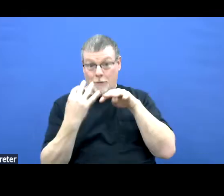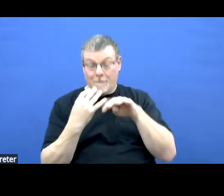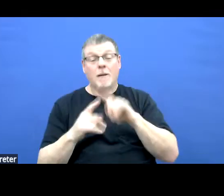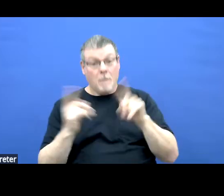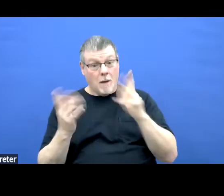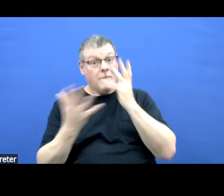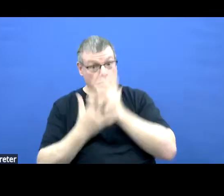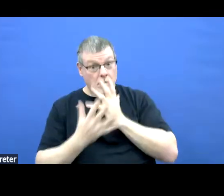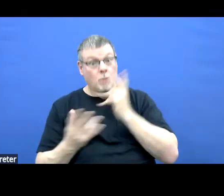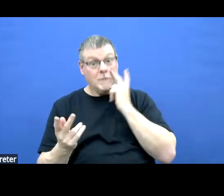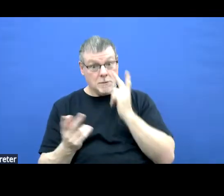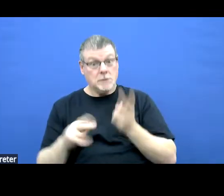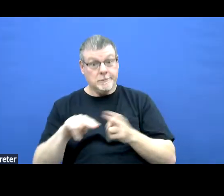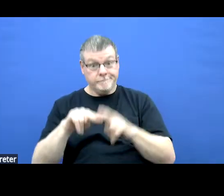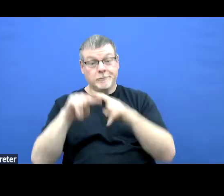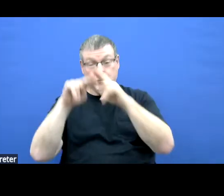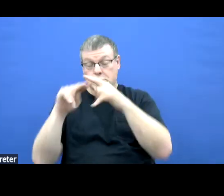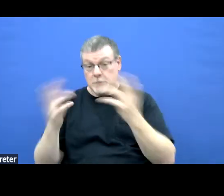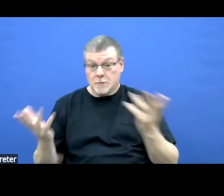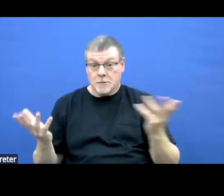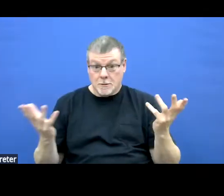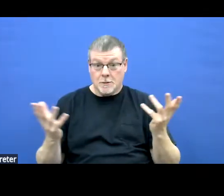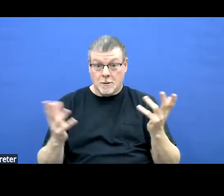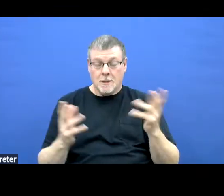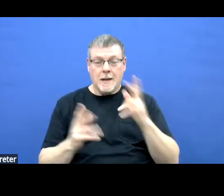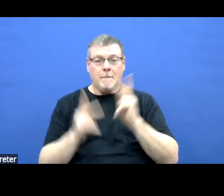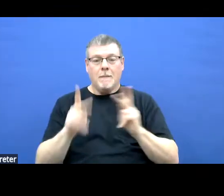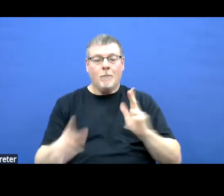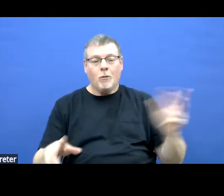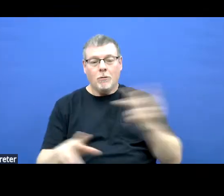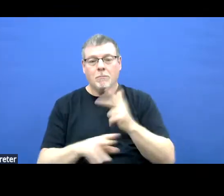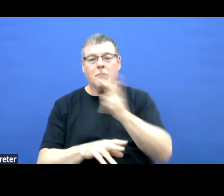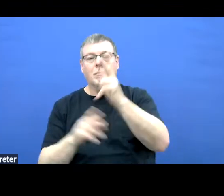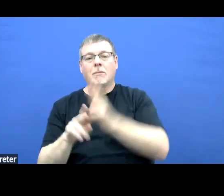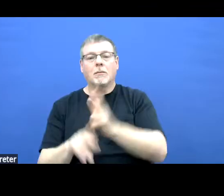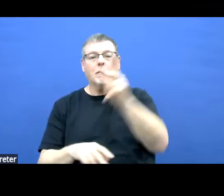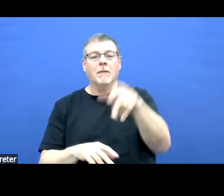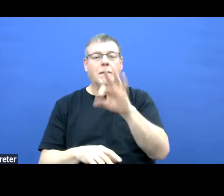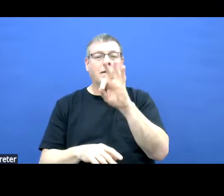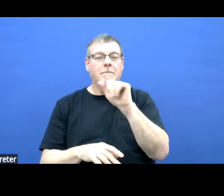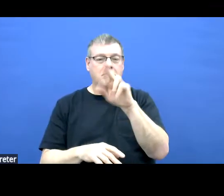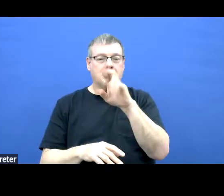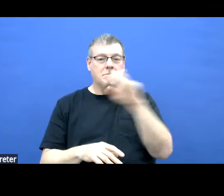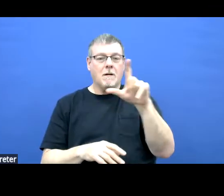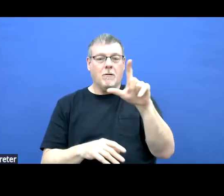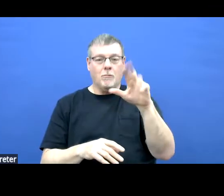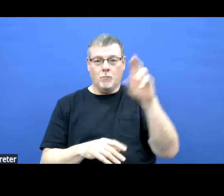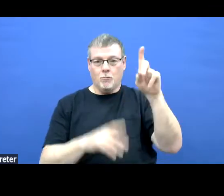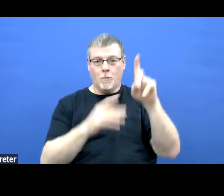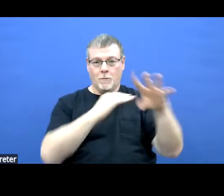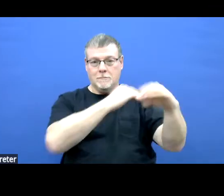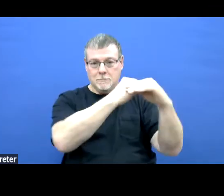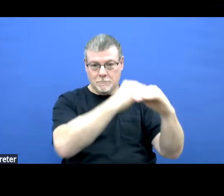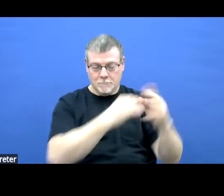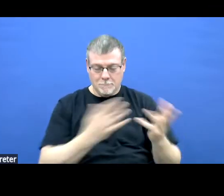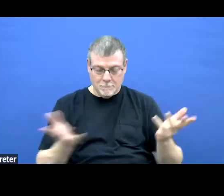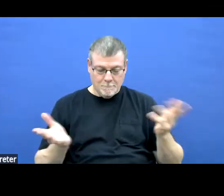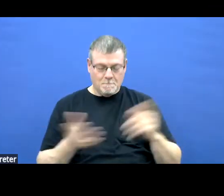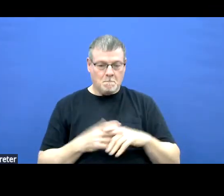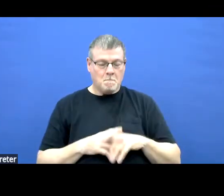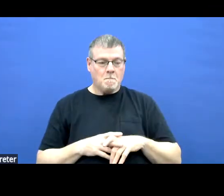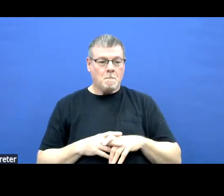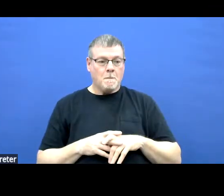an increase in traffic as people cut through, typically over to Farrell Road extension. But